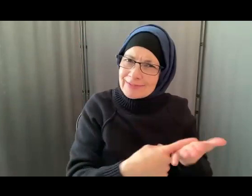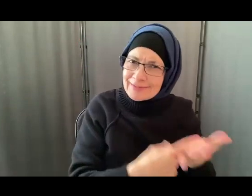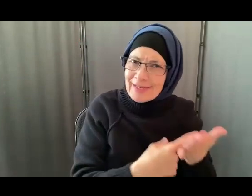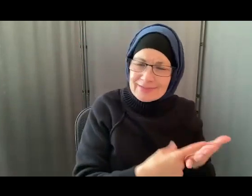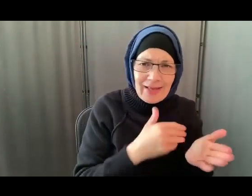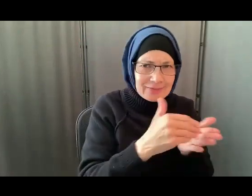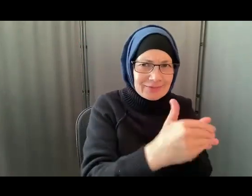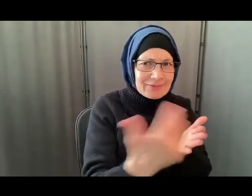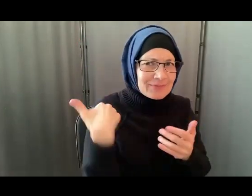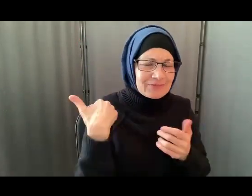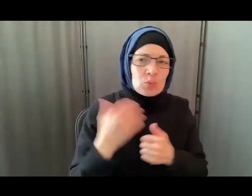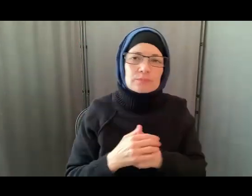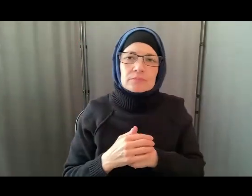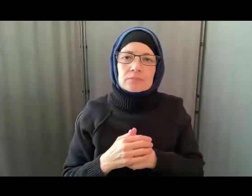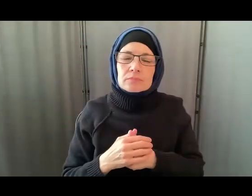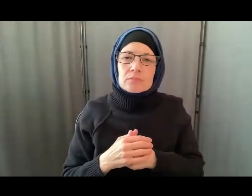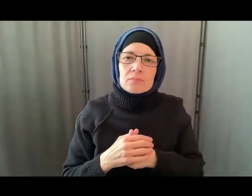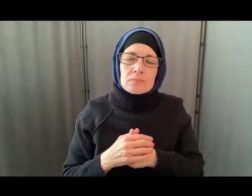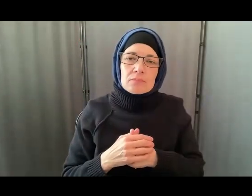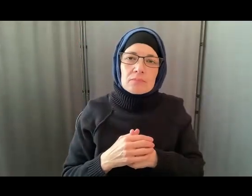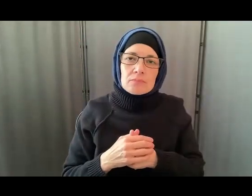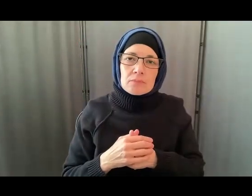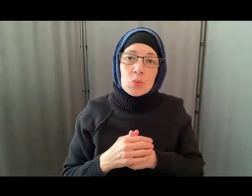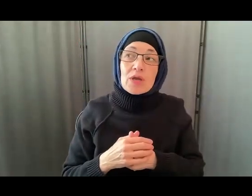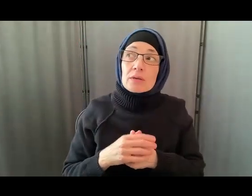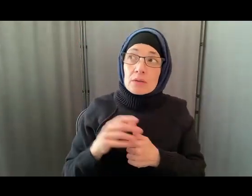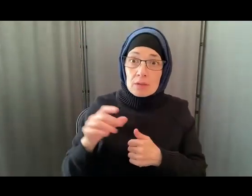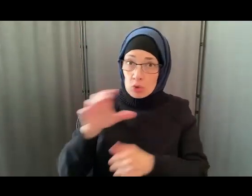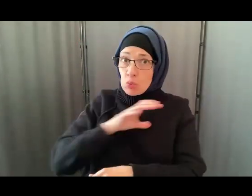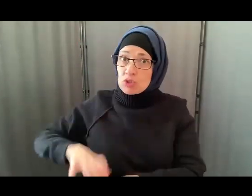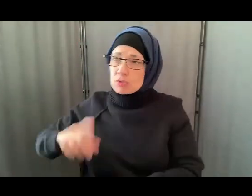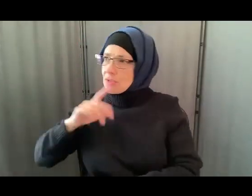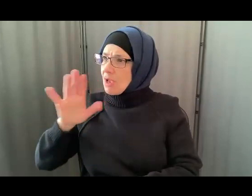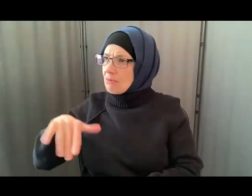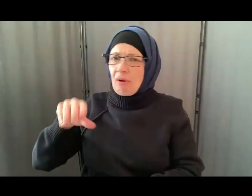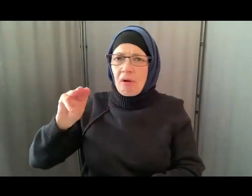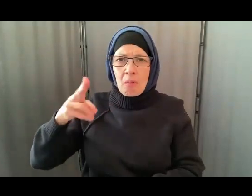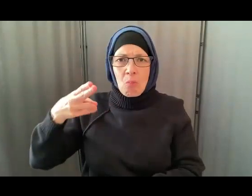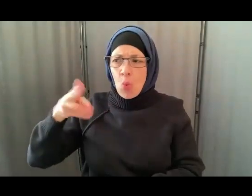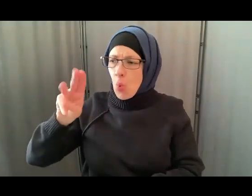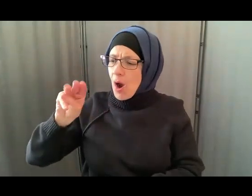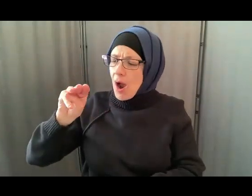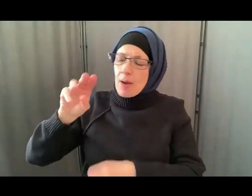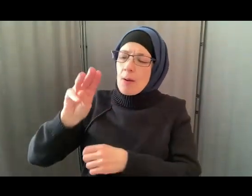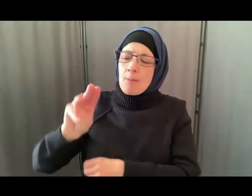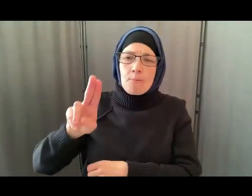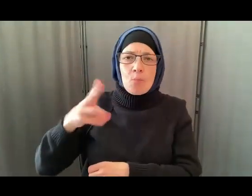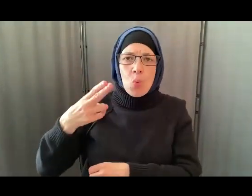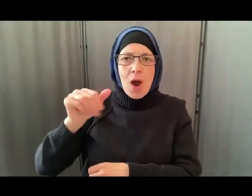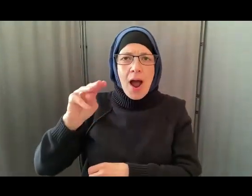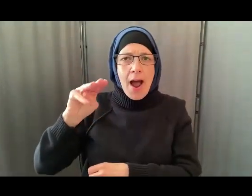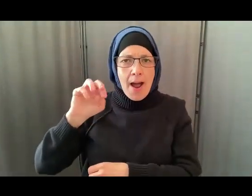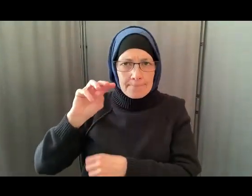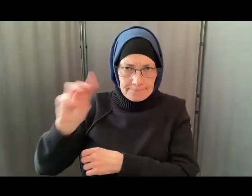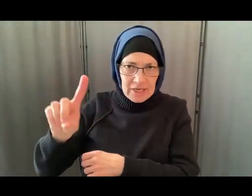They say that Muhammad is a human, and we have no problem with you saying that, but don't